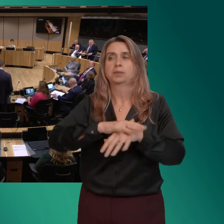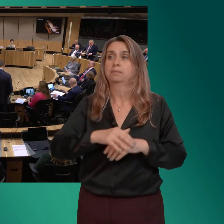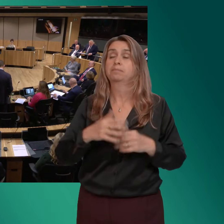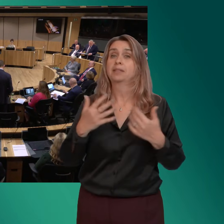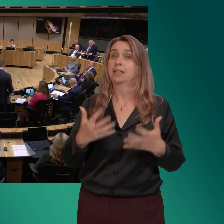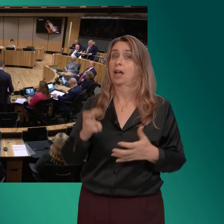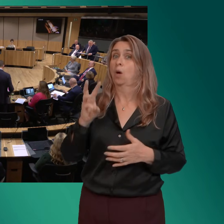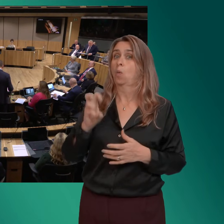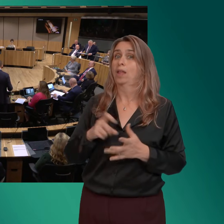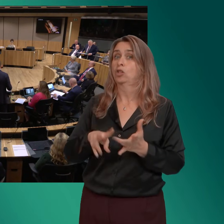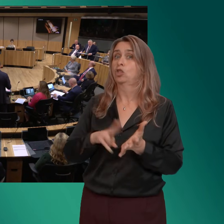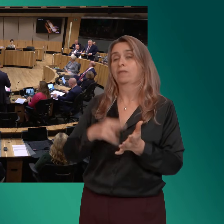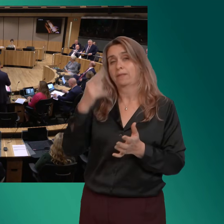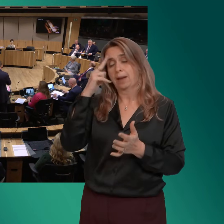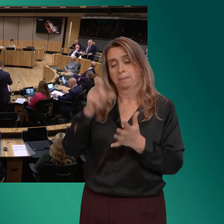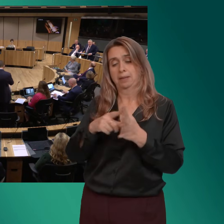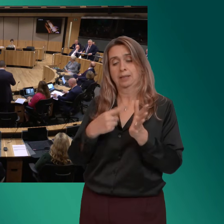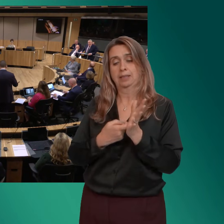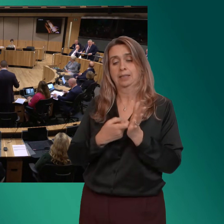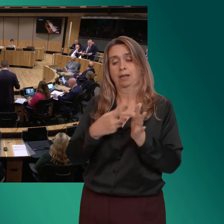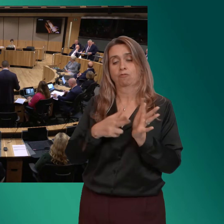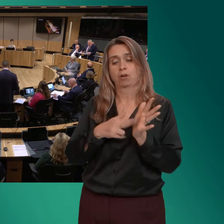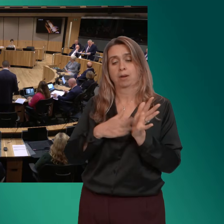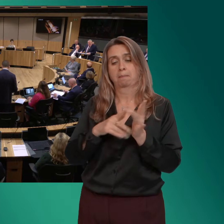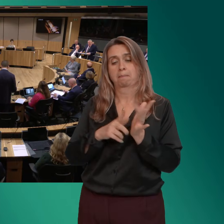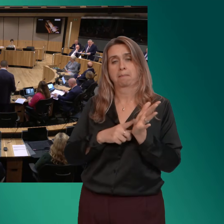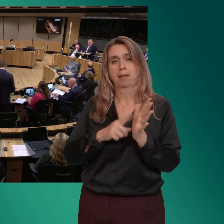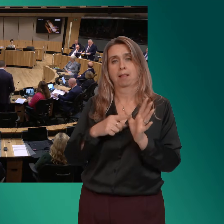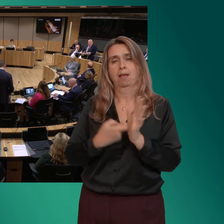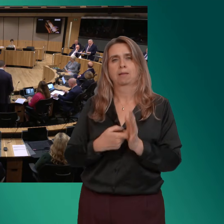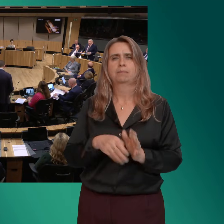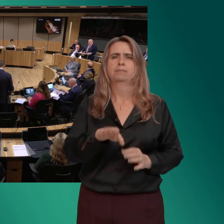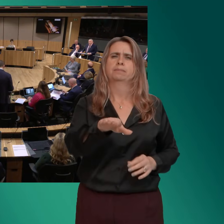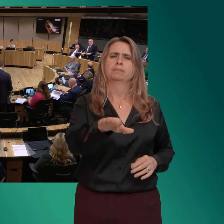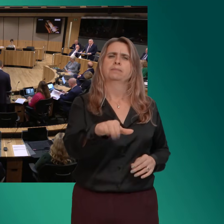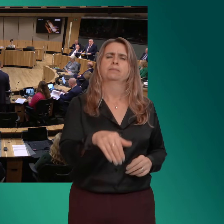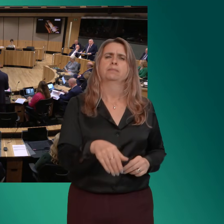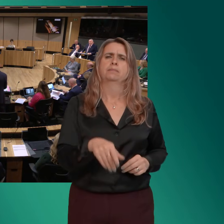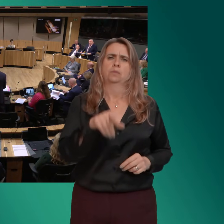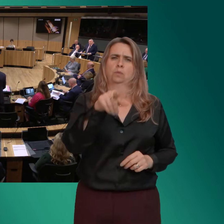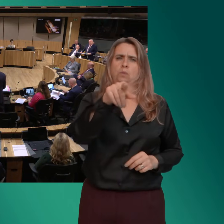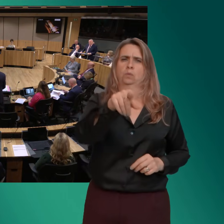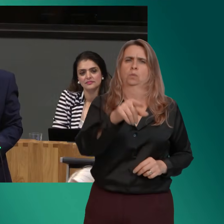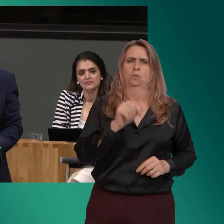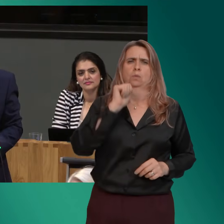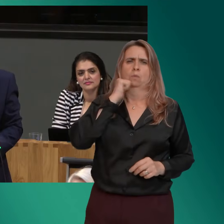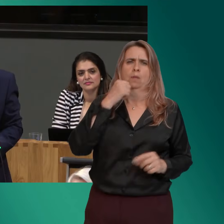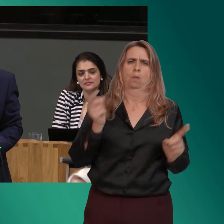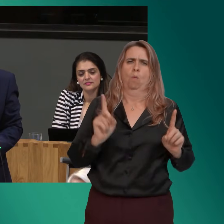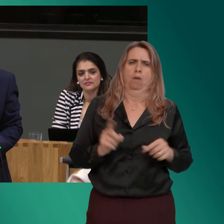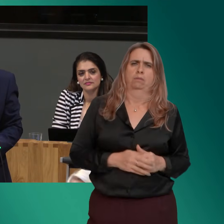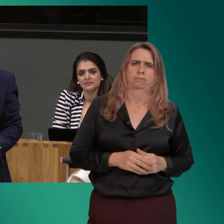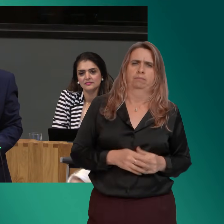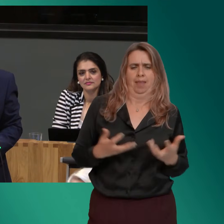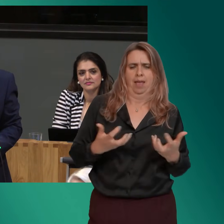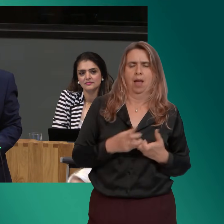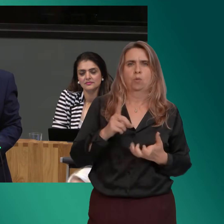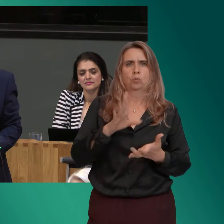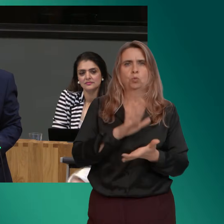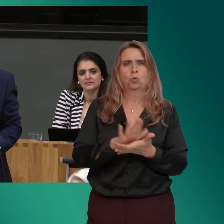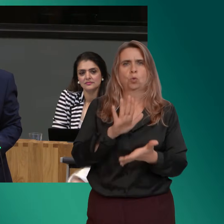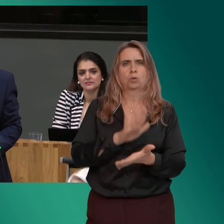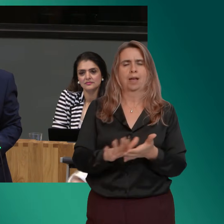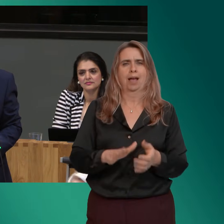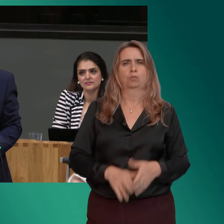of the Welsh Conservatives, Darren Miller. First Minister, can you tell us what action your government is going to take to deal with the